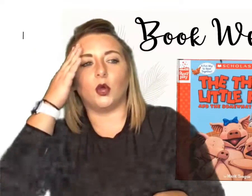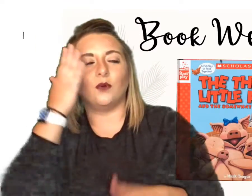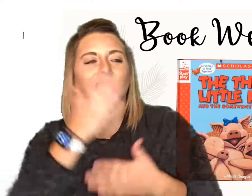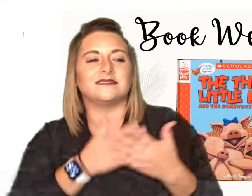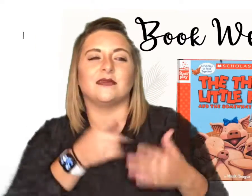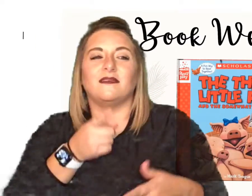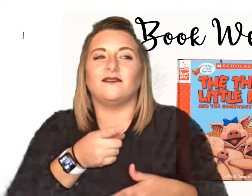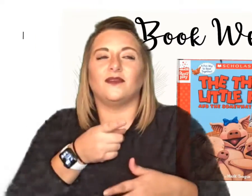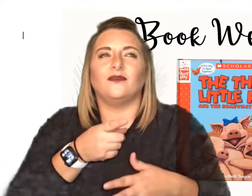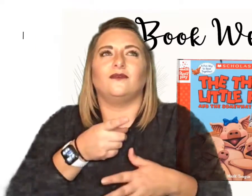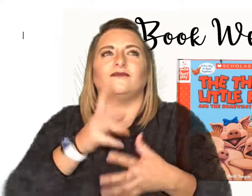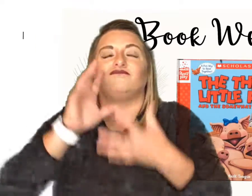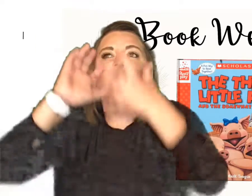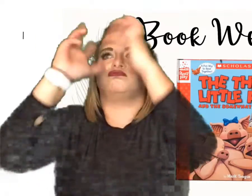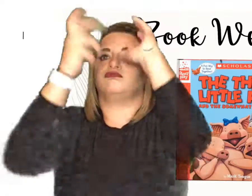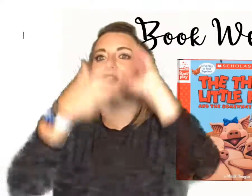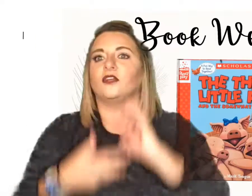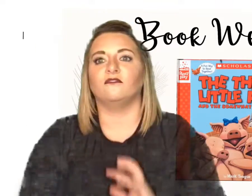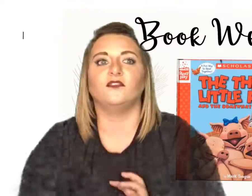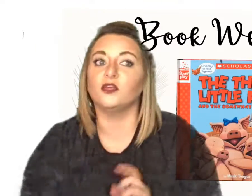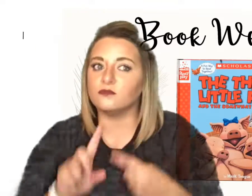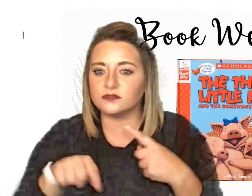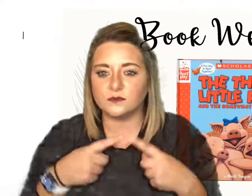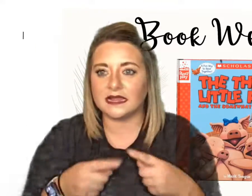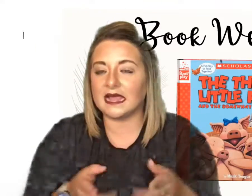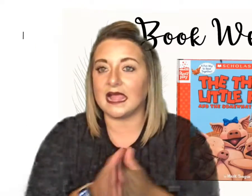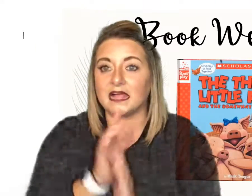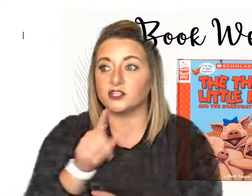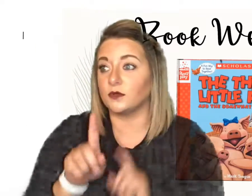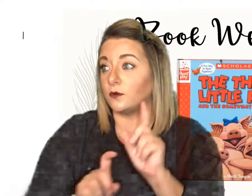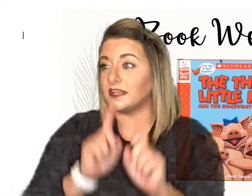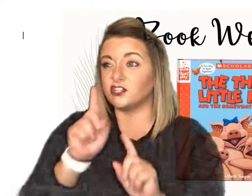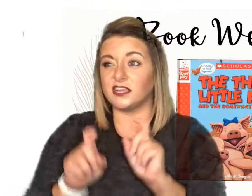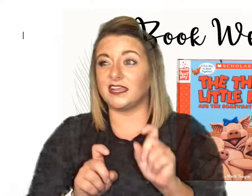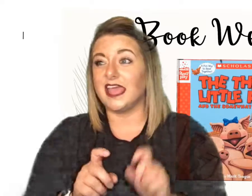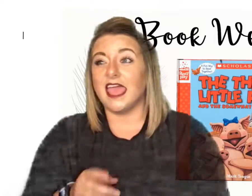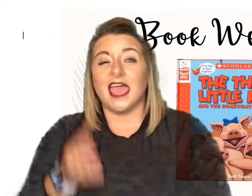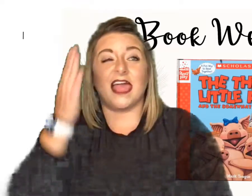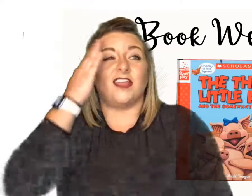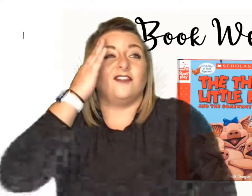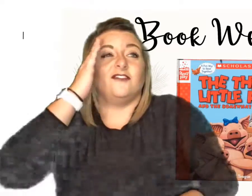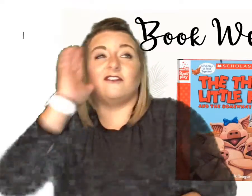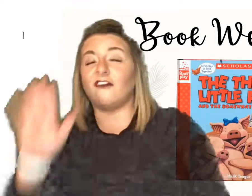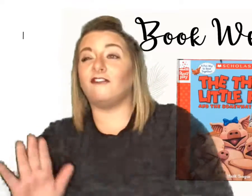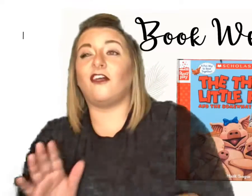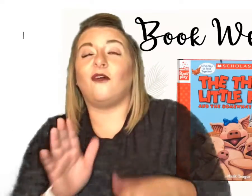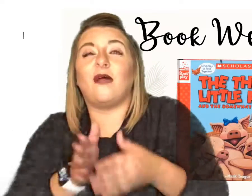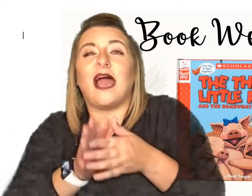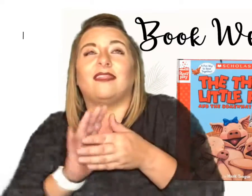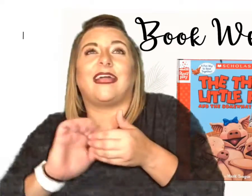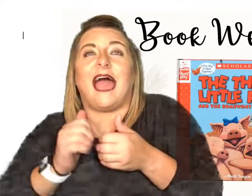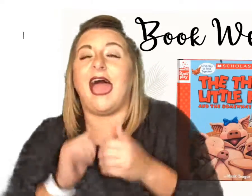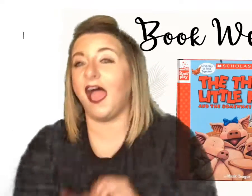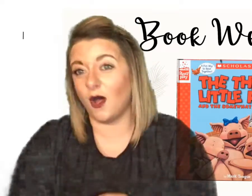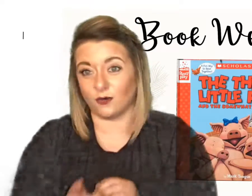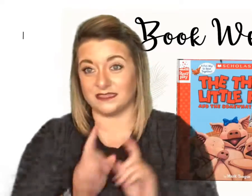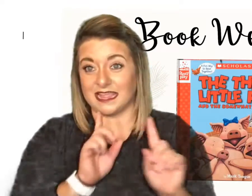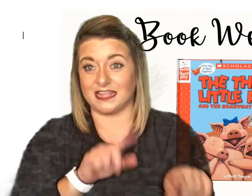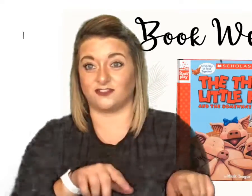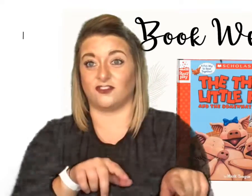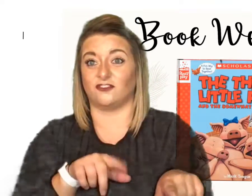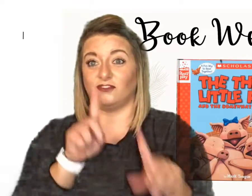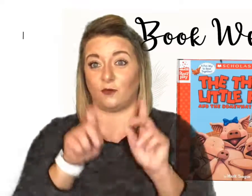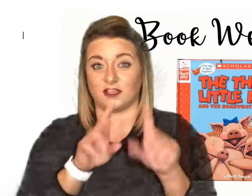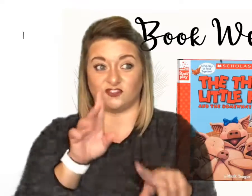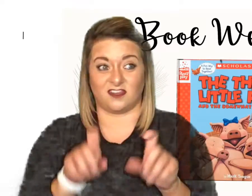I know that some of you, you're confused when I ask you a question and you don't know how